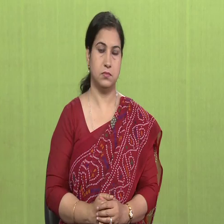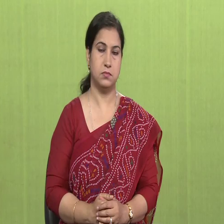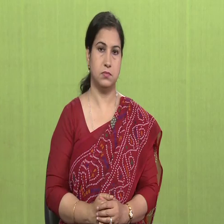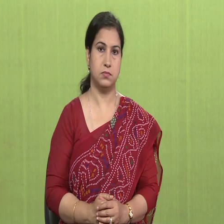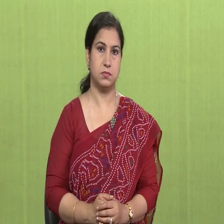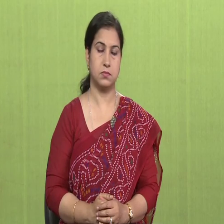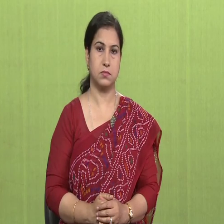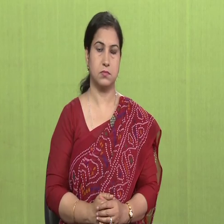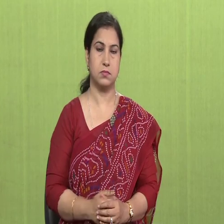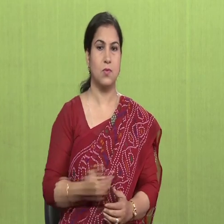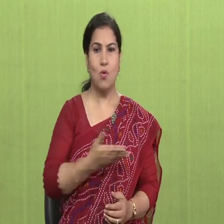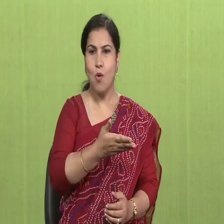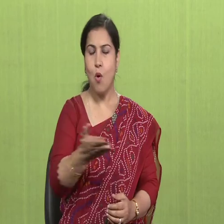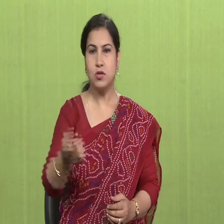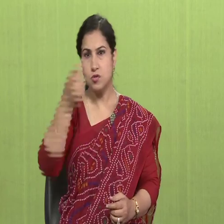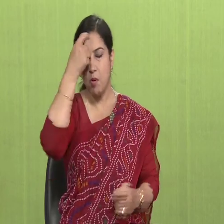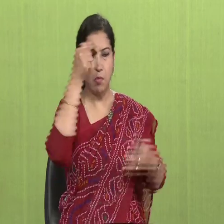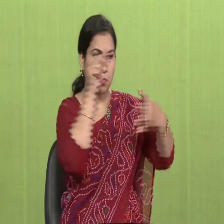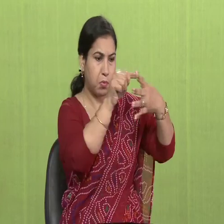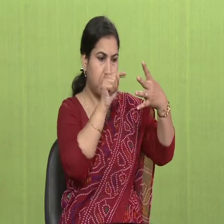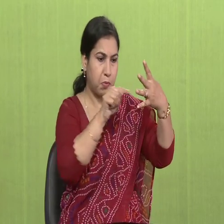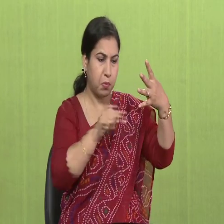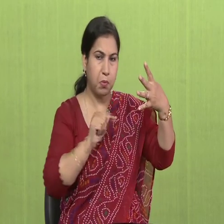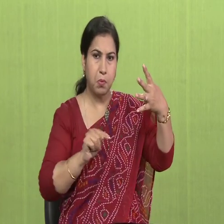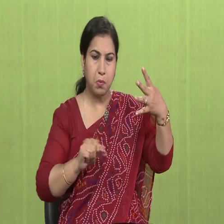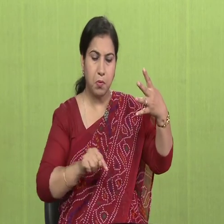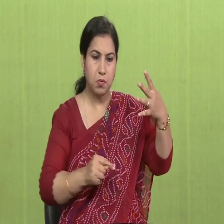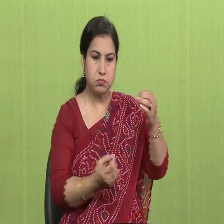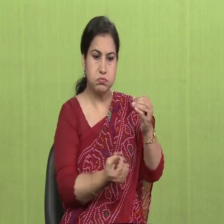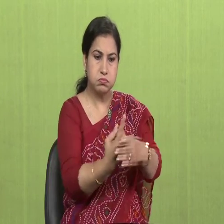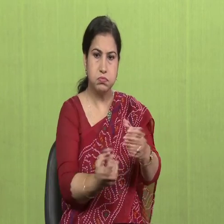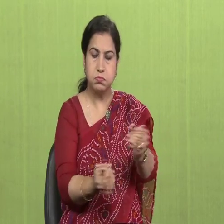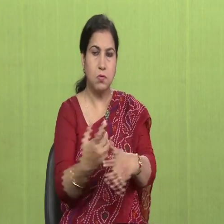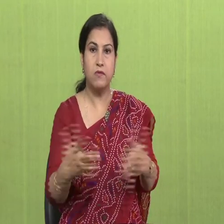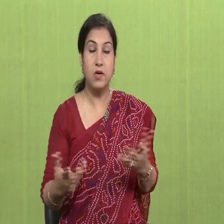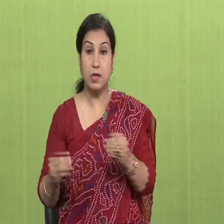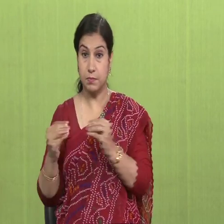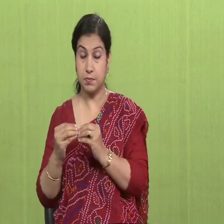Because of all the problems arises due to loss of biodiversity,